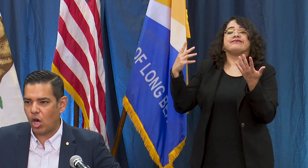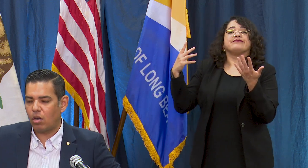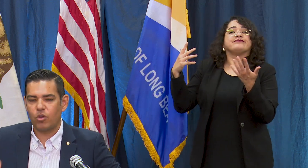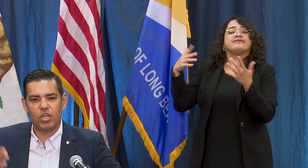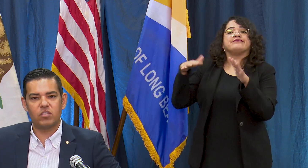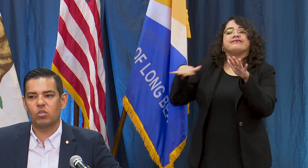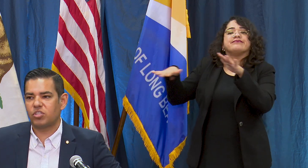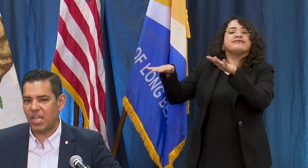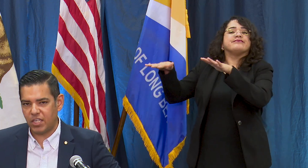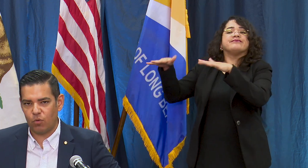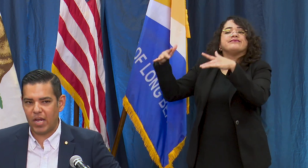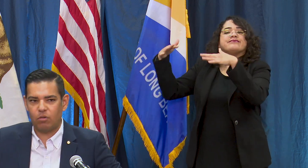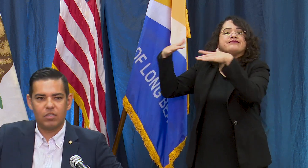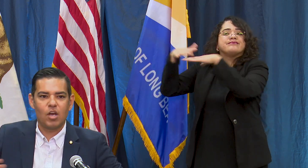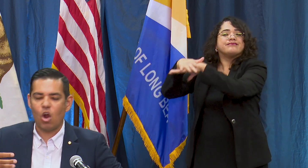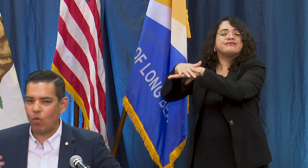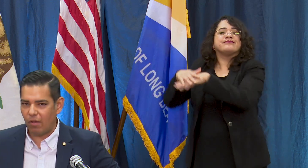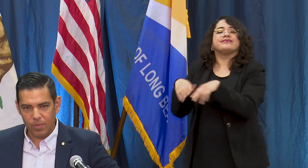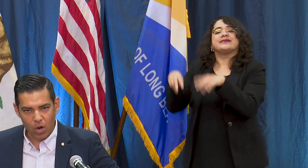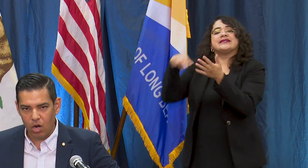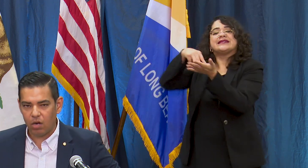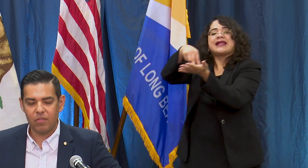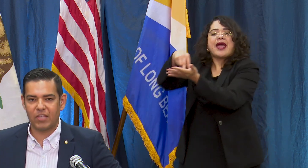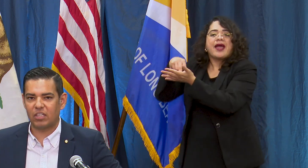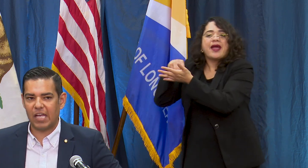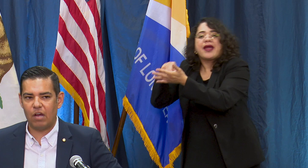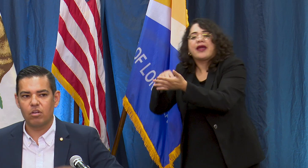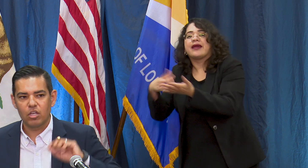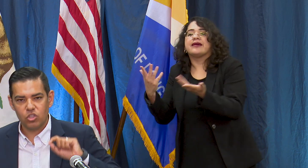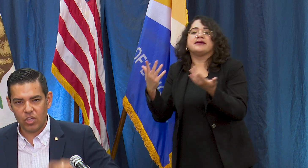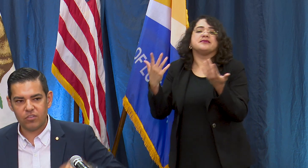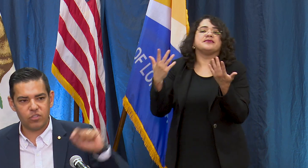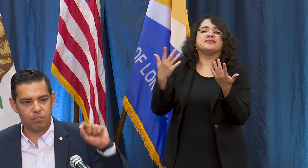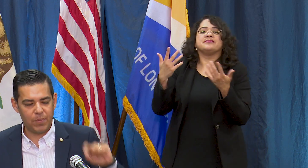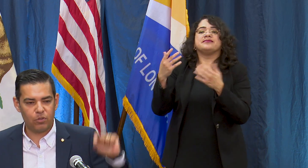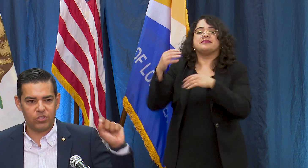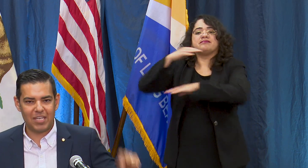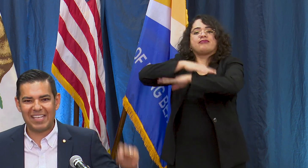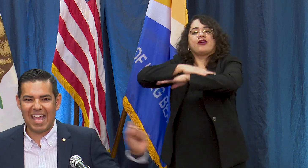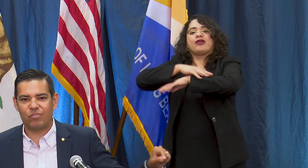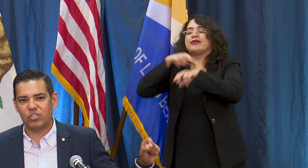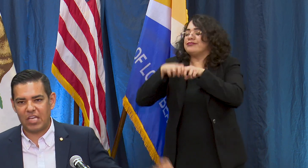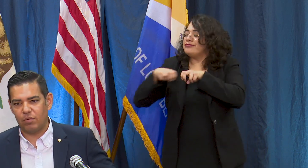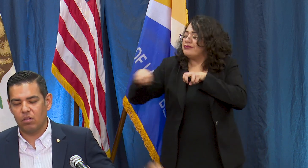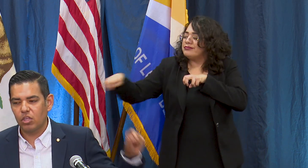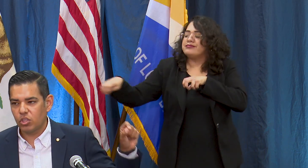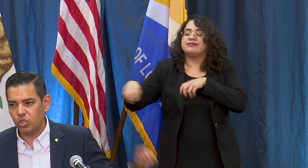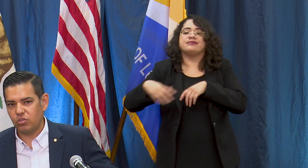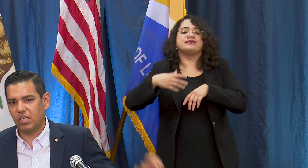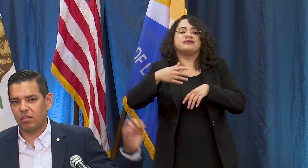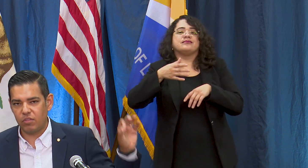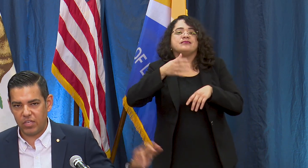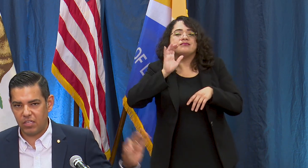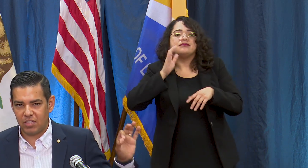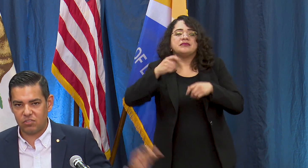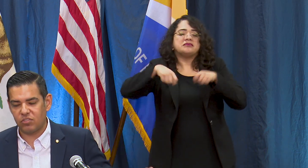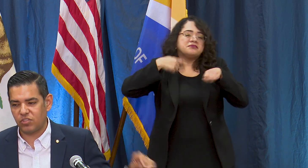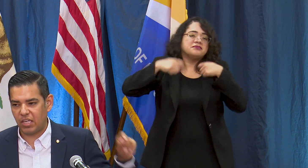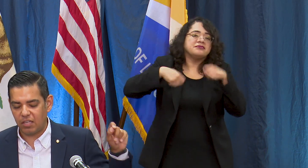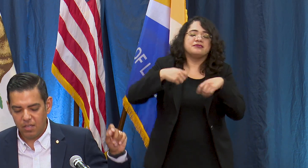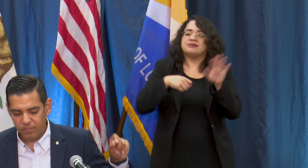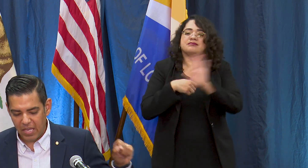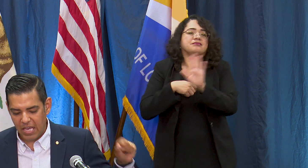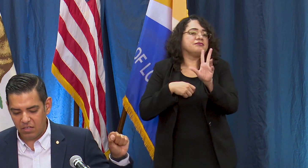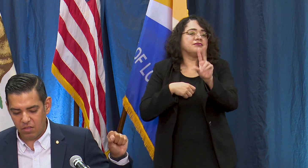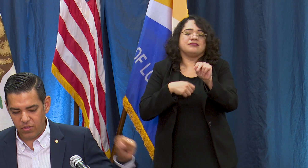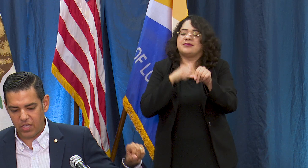at the bar. There is no standing around the bar that's allowed. Just people sitting at the table using the